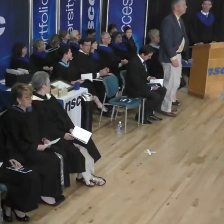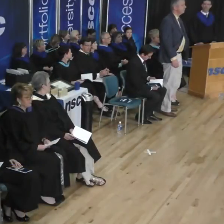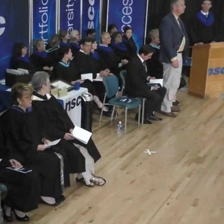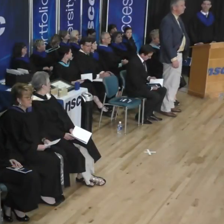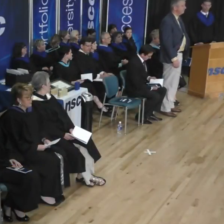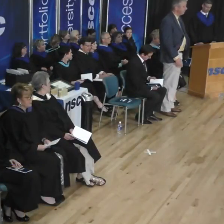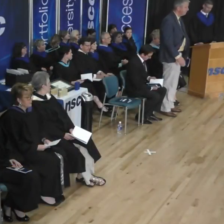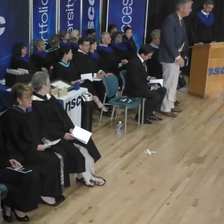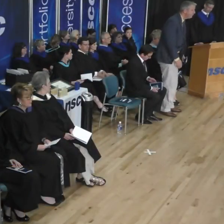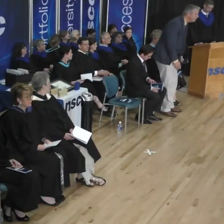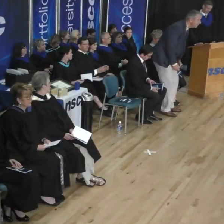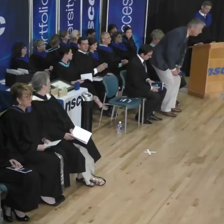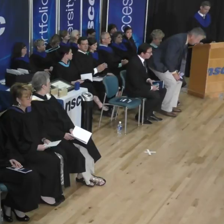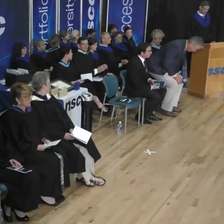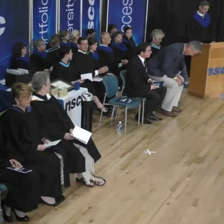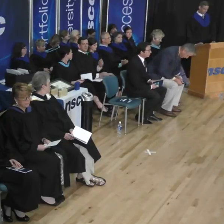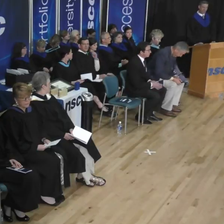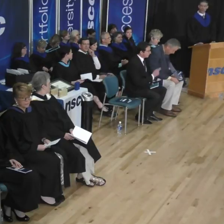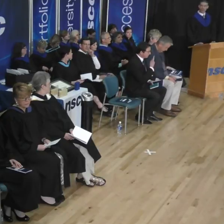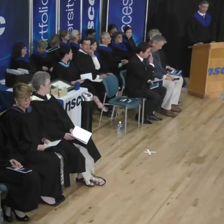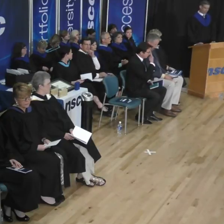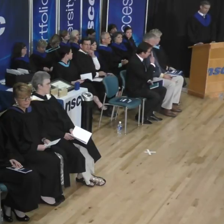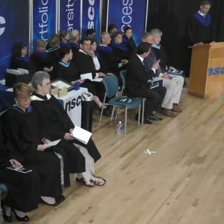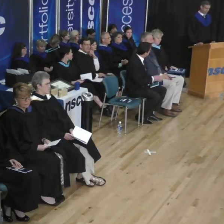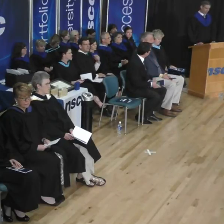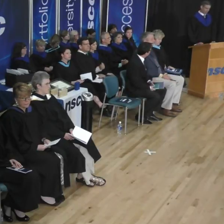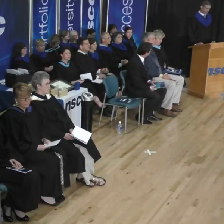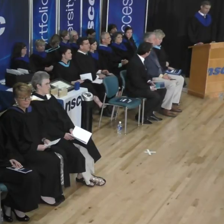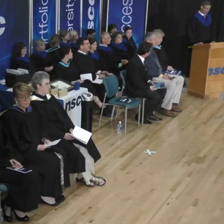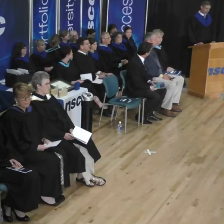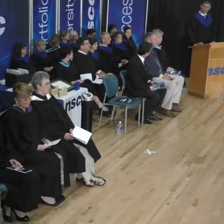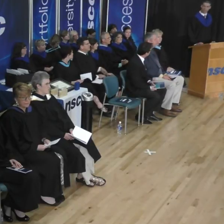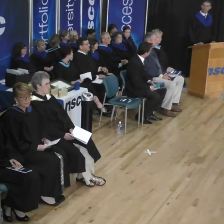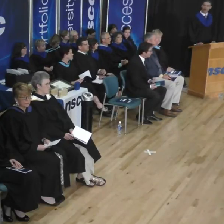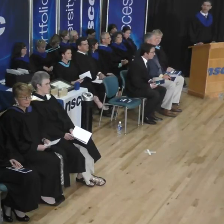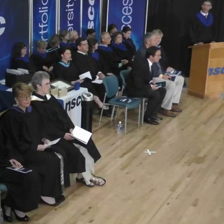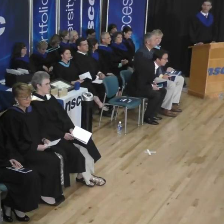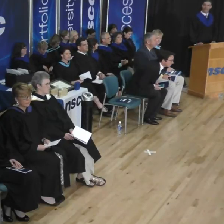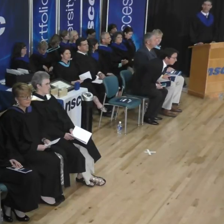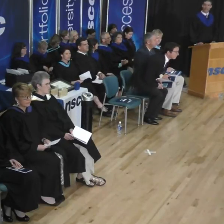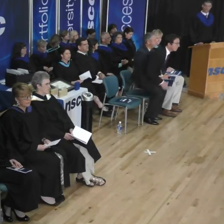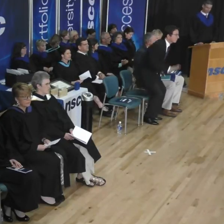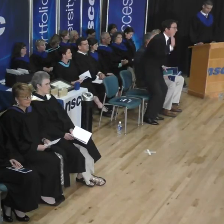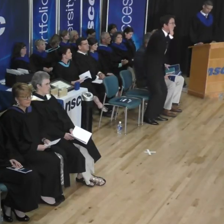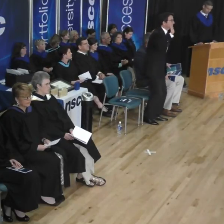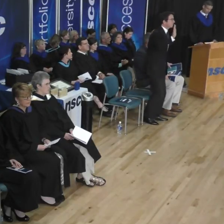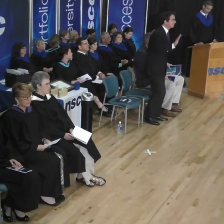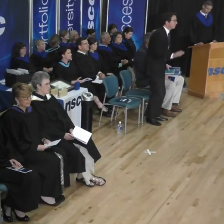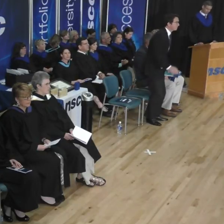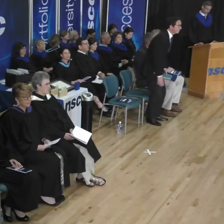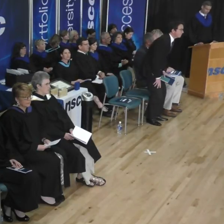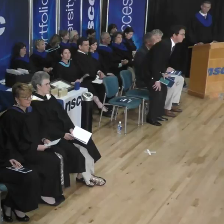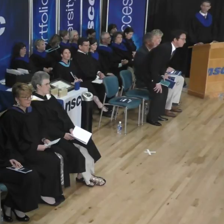Assembly, Kings North. The Honourable Scott Bryson, Member of Parliament, Kings Hants.